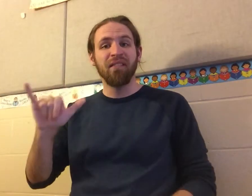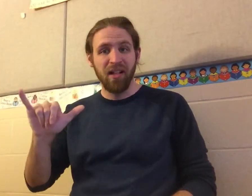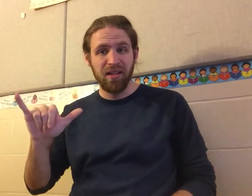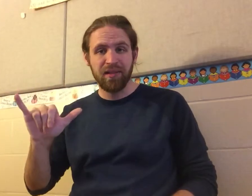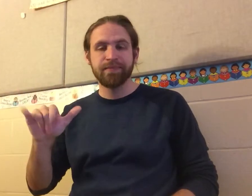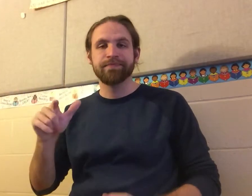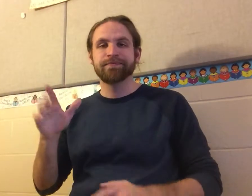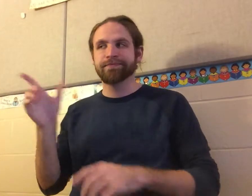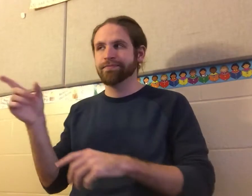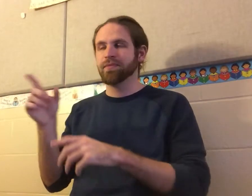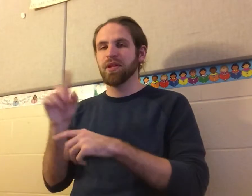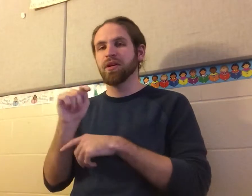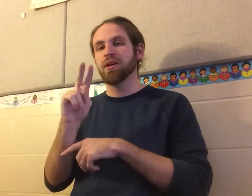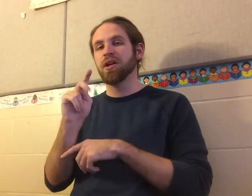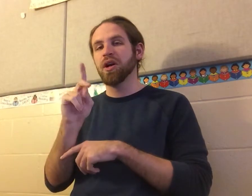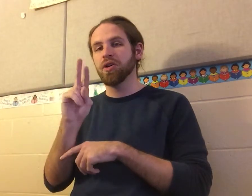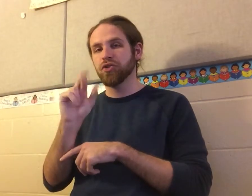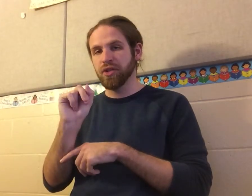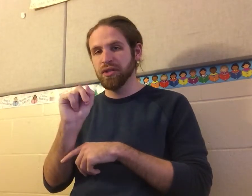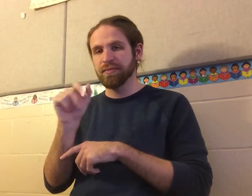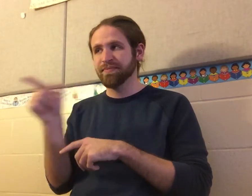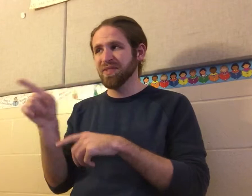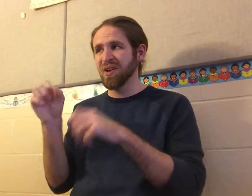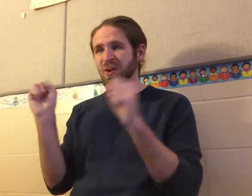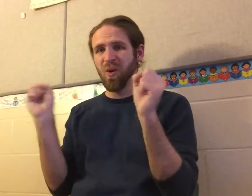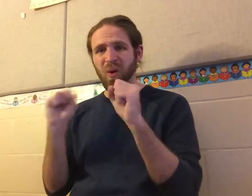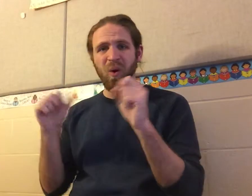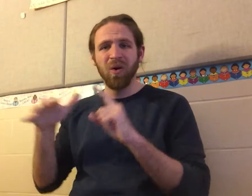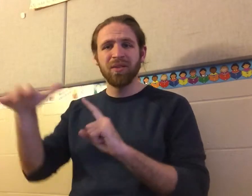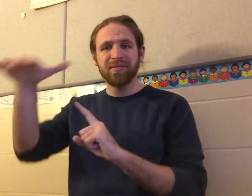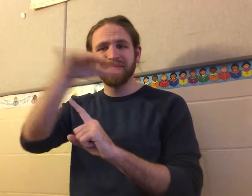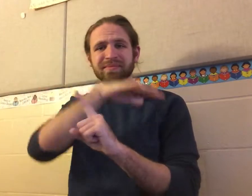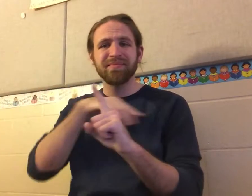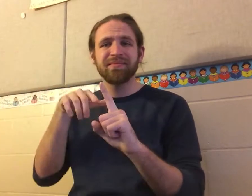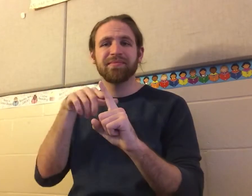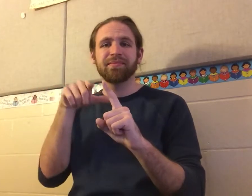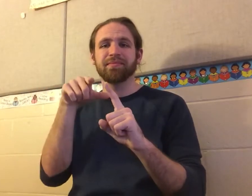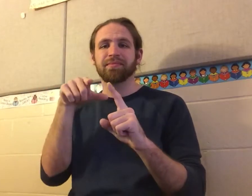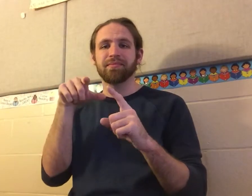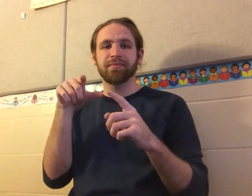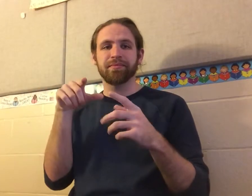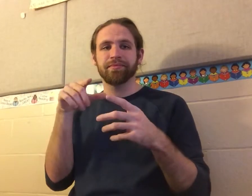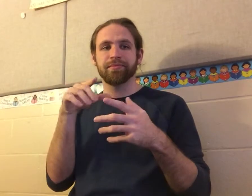tundra. This very cold habitat including houseflies like me.